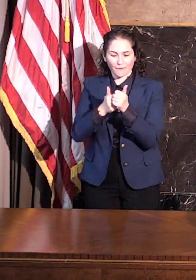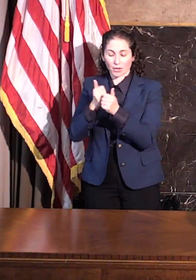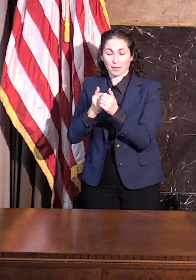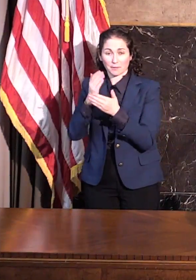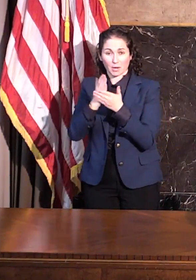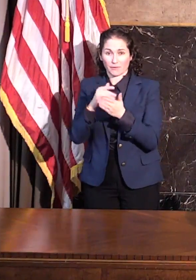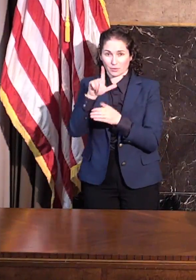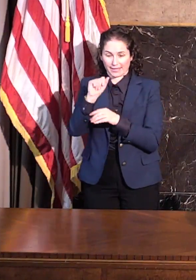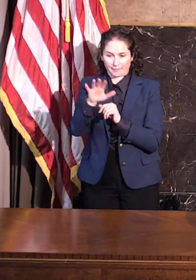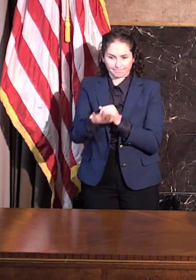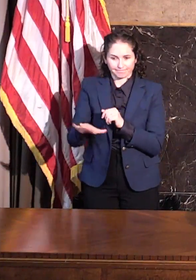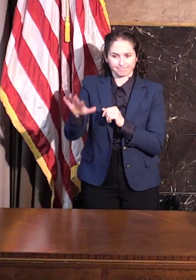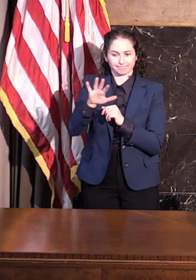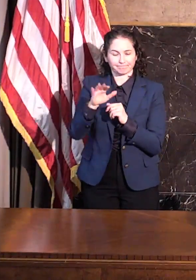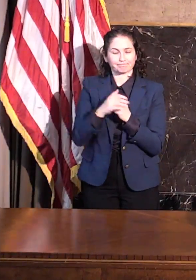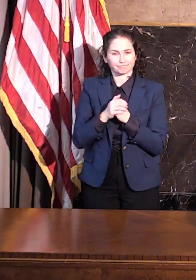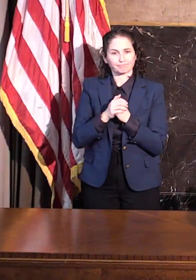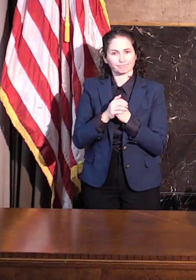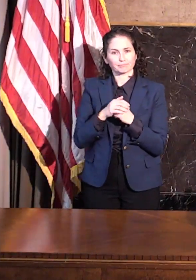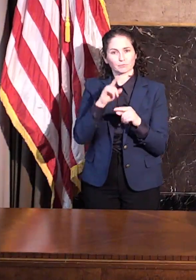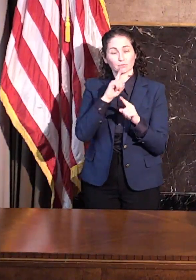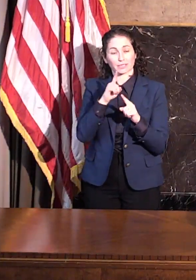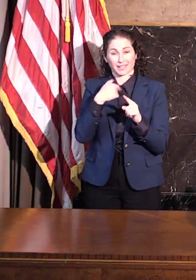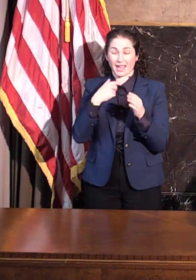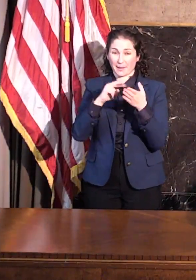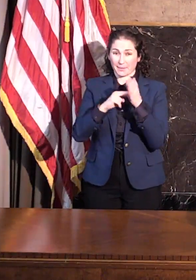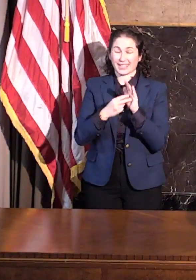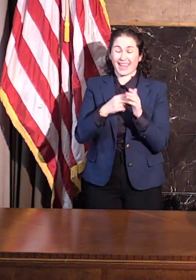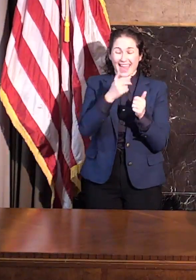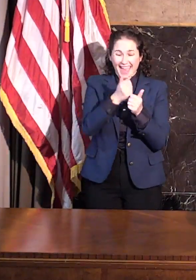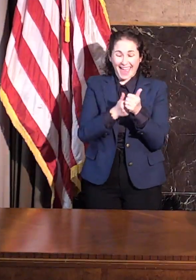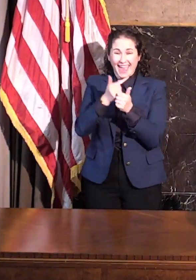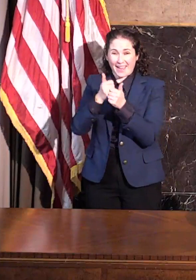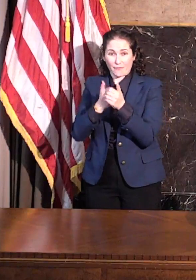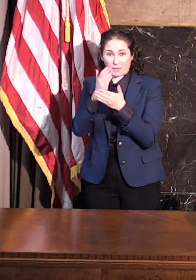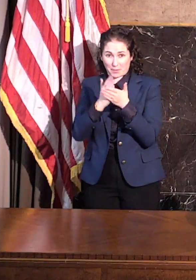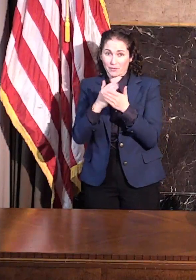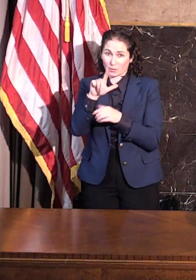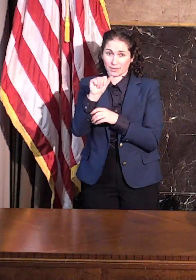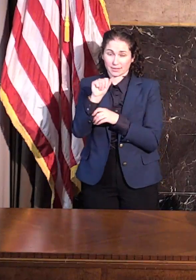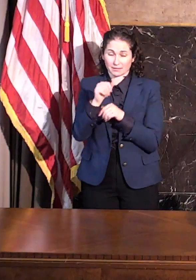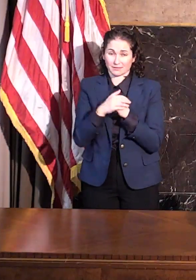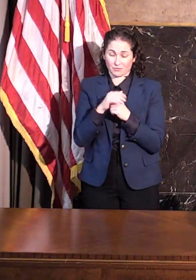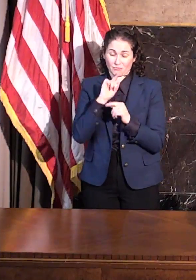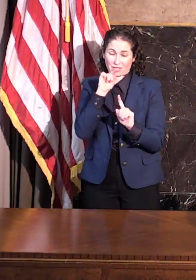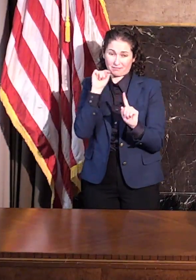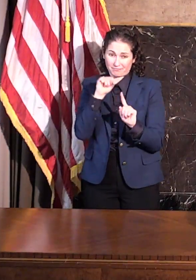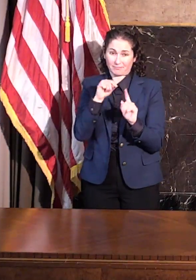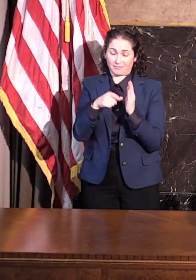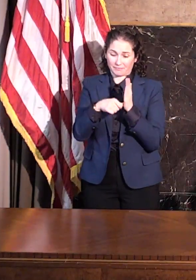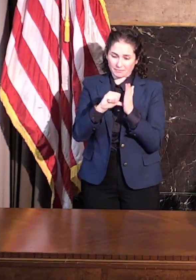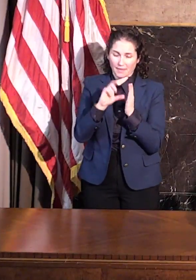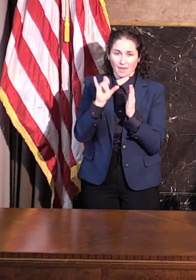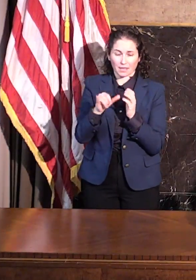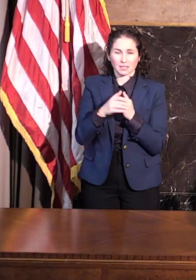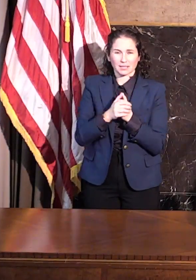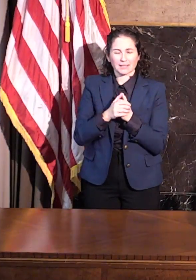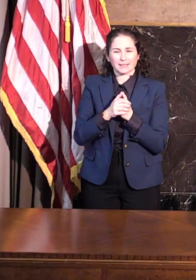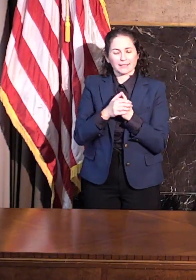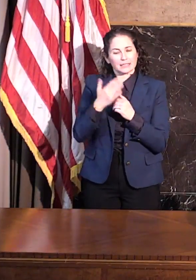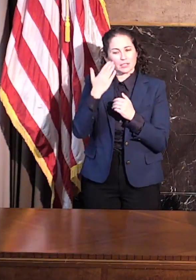questions answered, and that they feel comfortable. That's what this campaign is about, is enabling those type